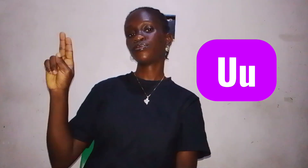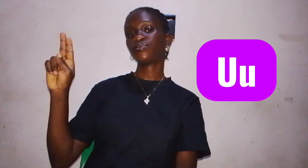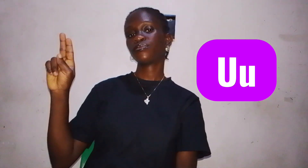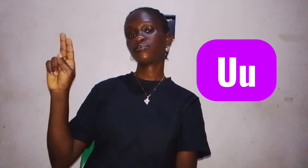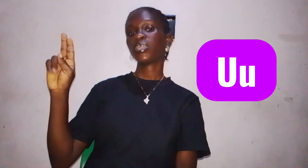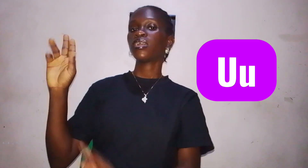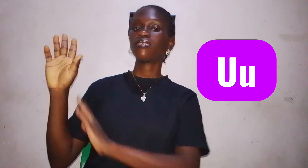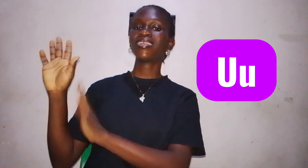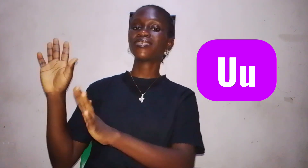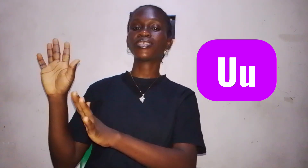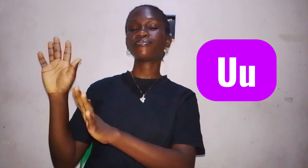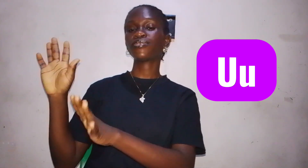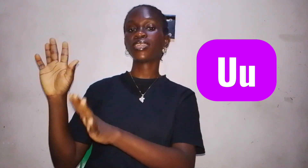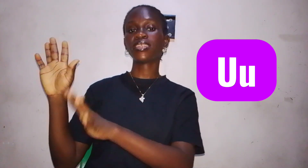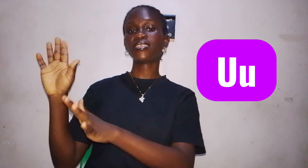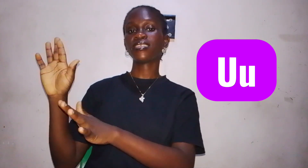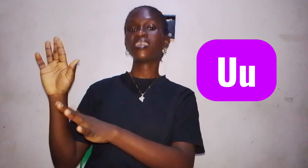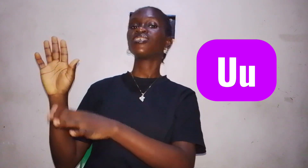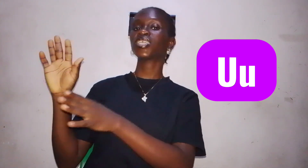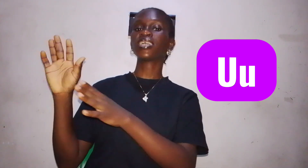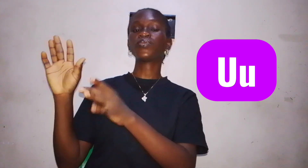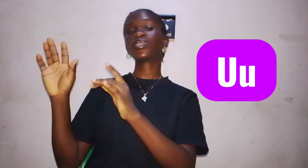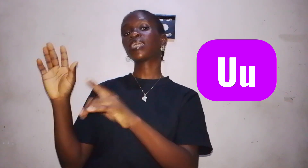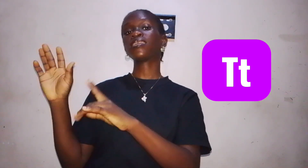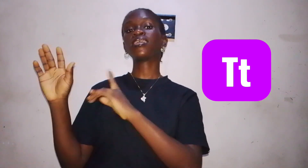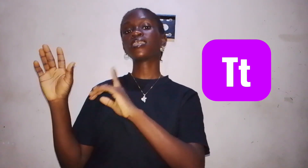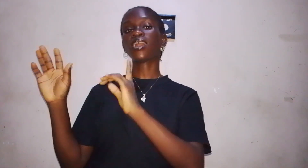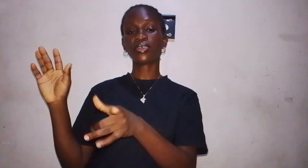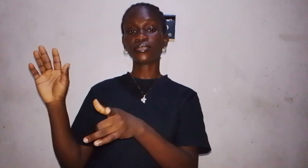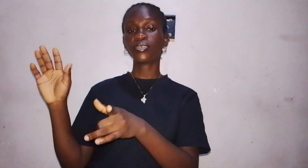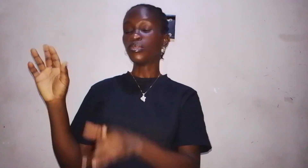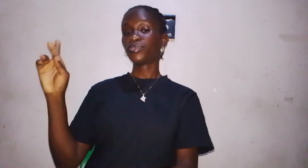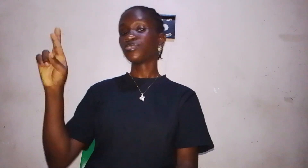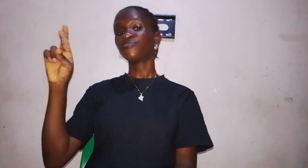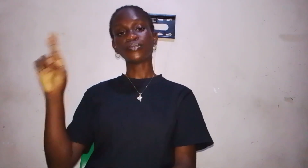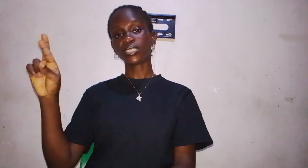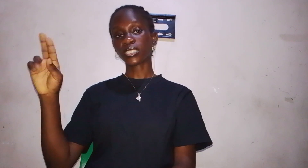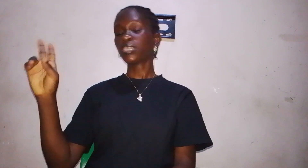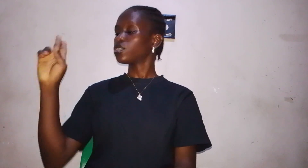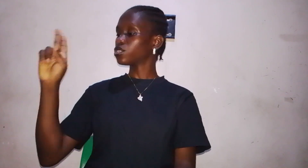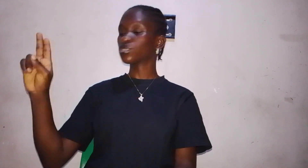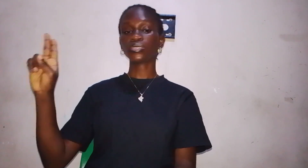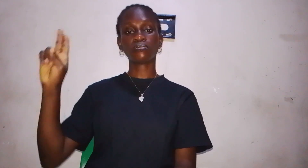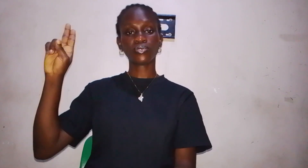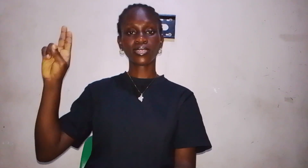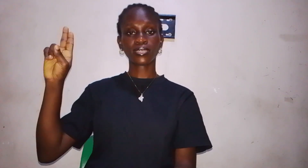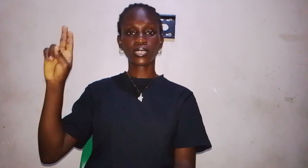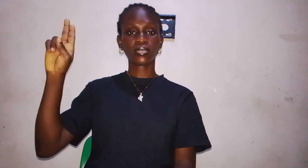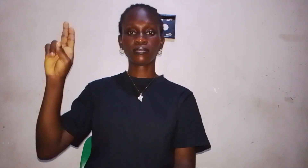U. Right now you're not even doing anything, just like you want to sign the letter R, but you're not folding it. You're just going to do it like this.